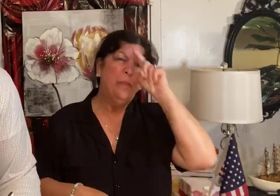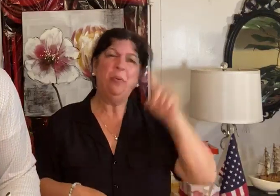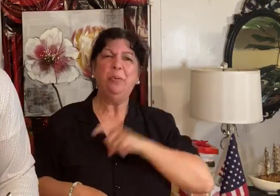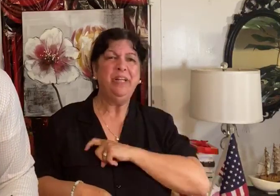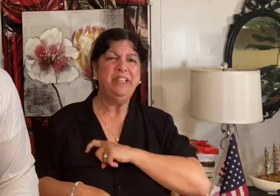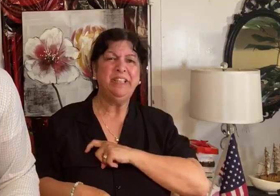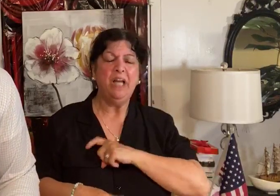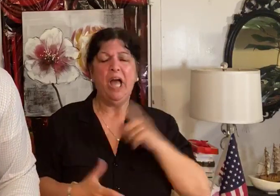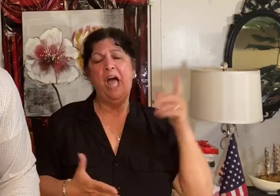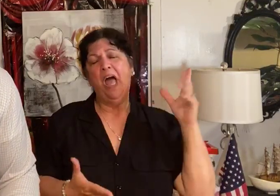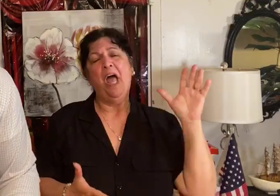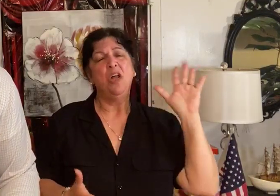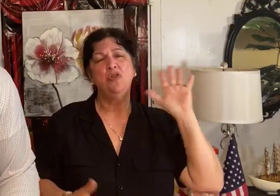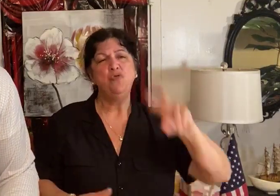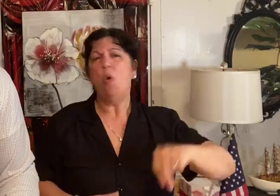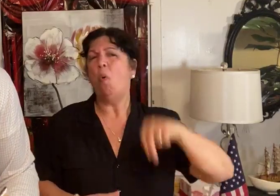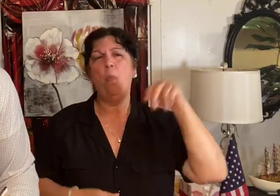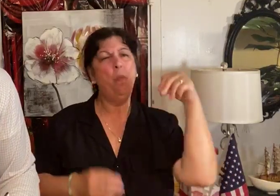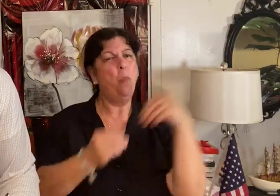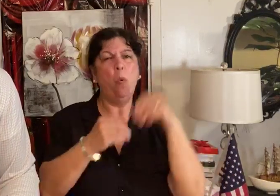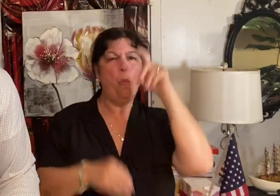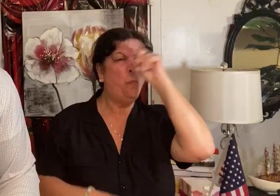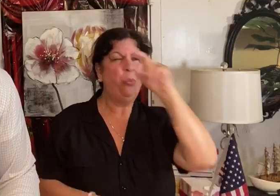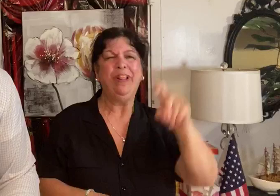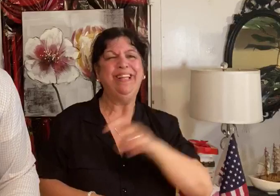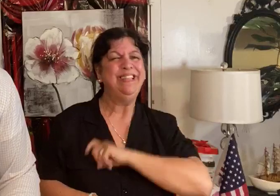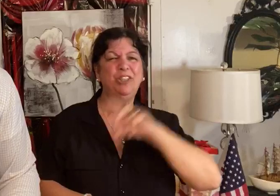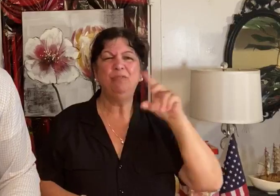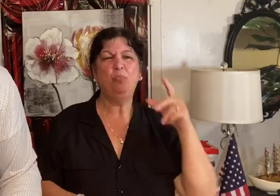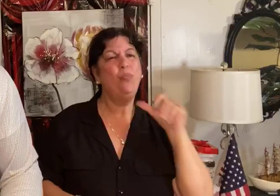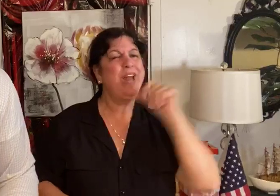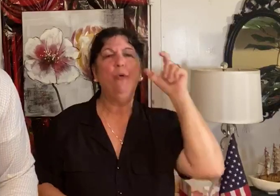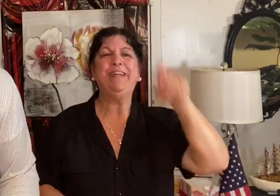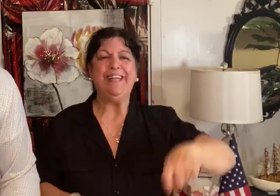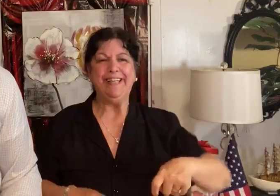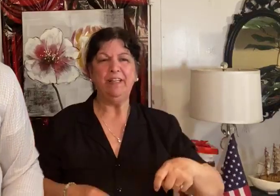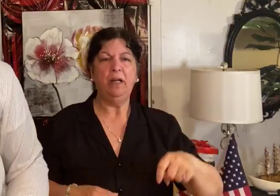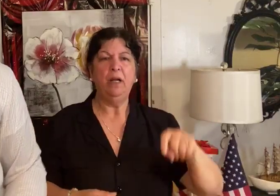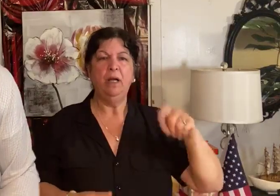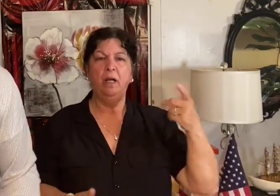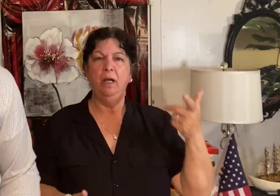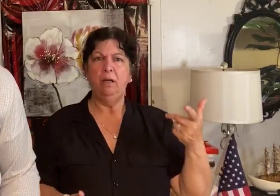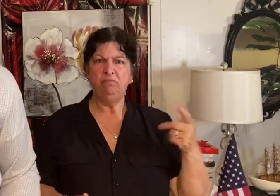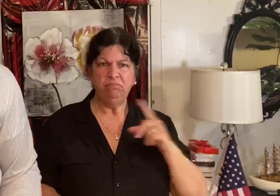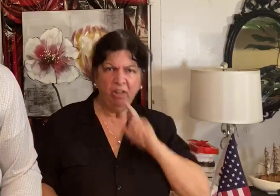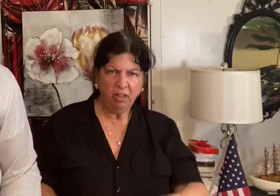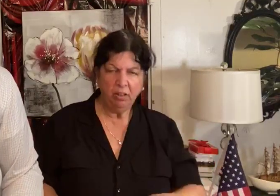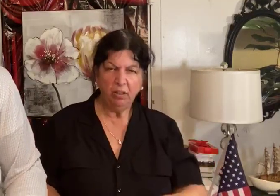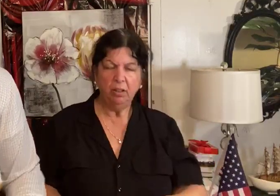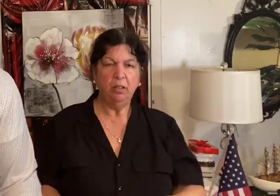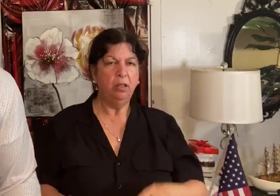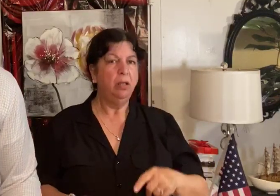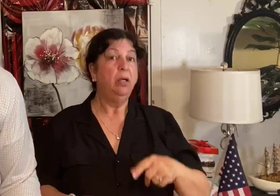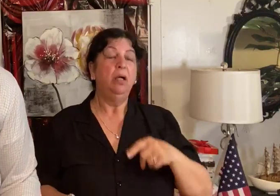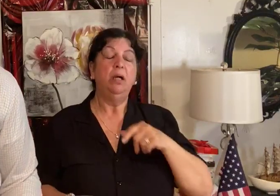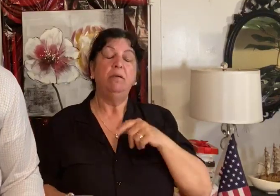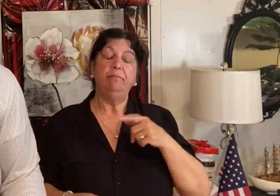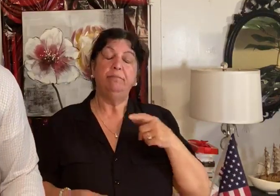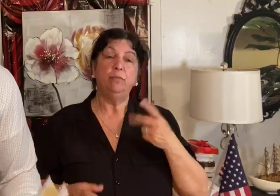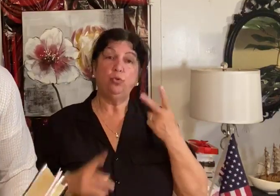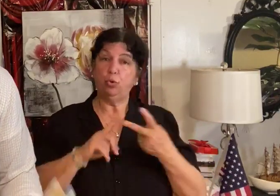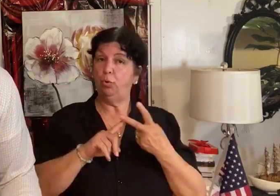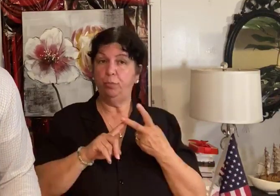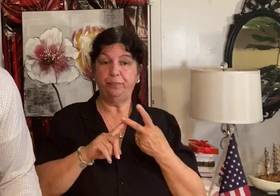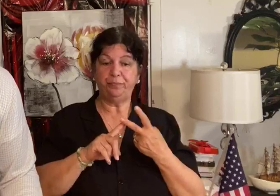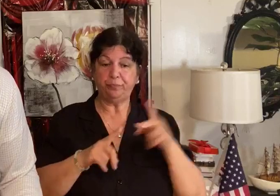in the huge minority. They're in the minority. That's one. Two, those of us